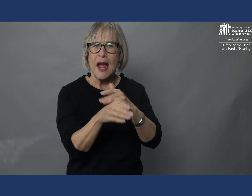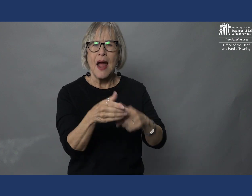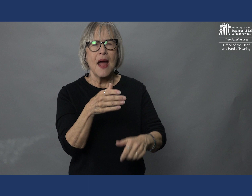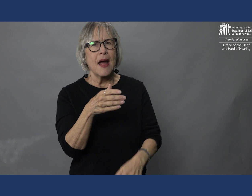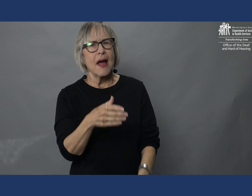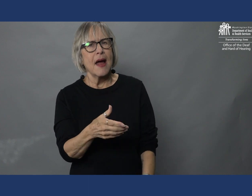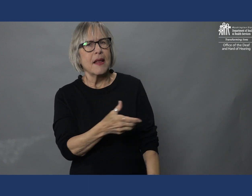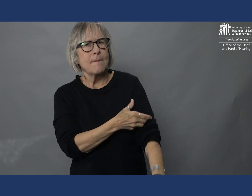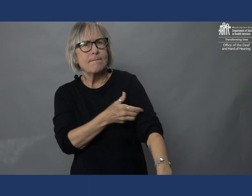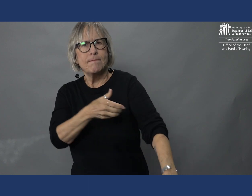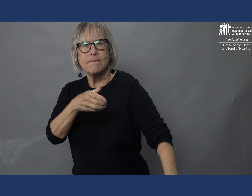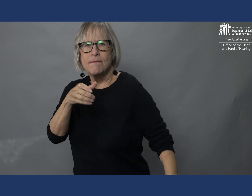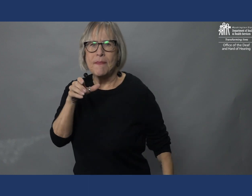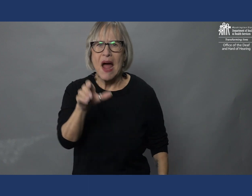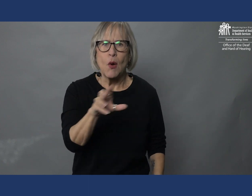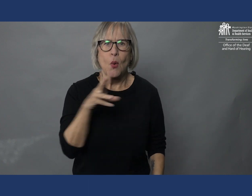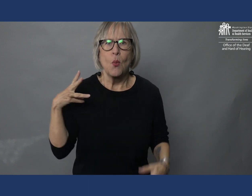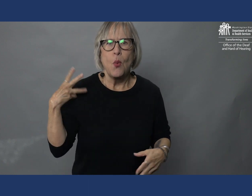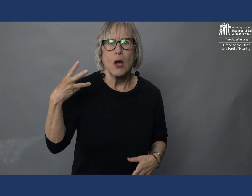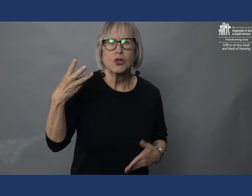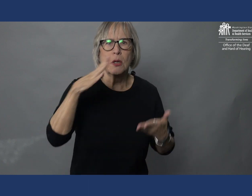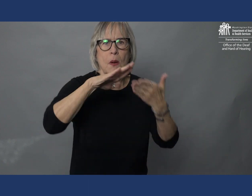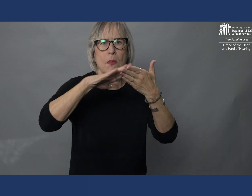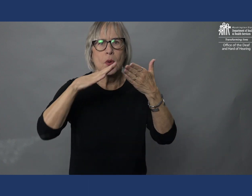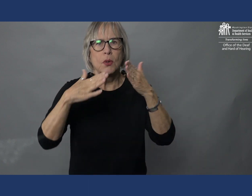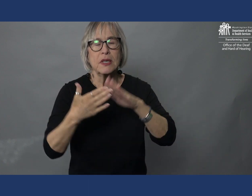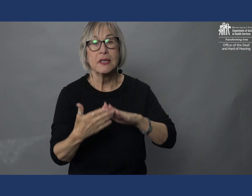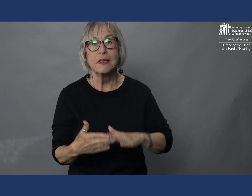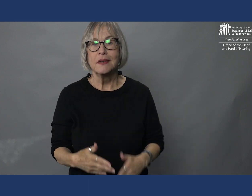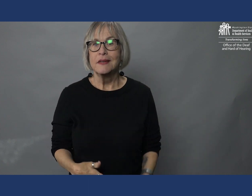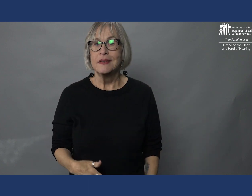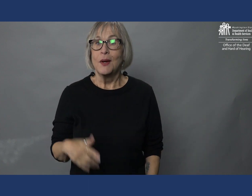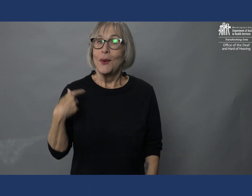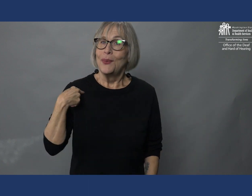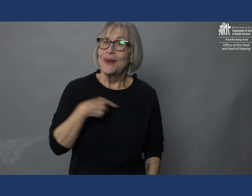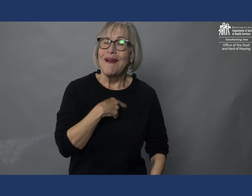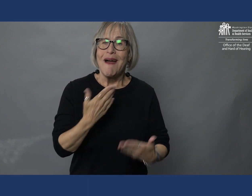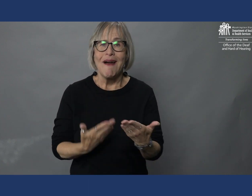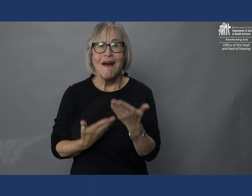to enhance accessibility and empower Washington communities.